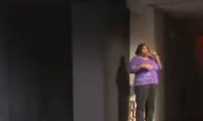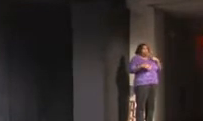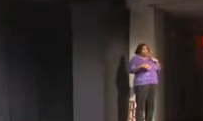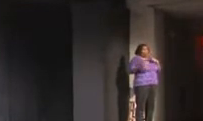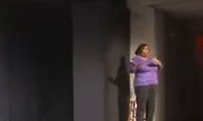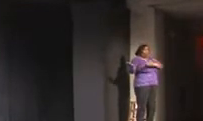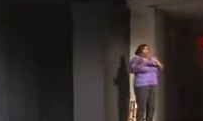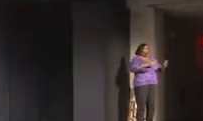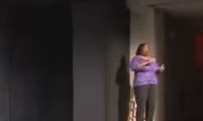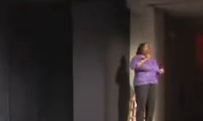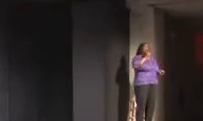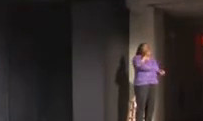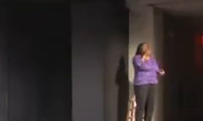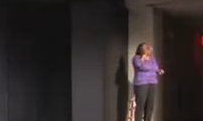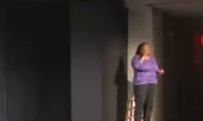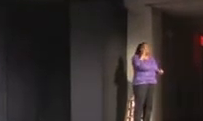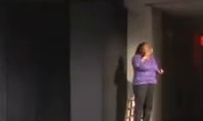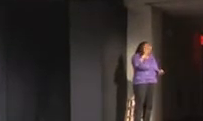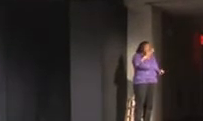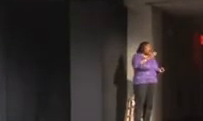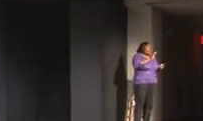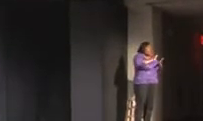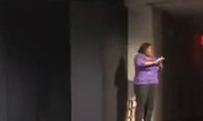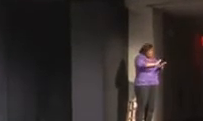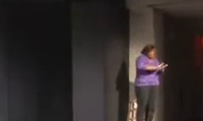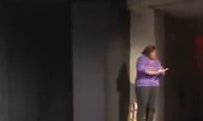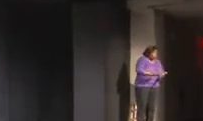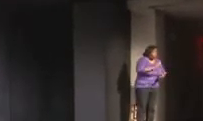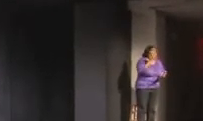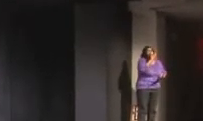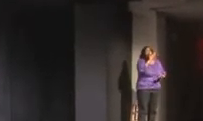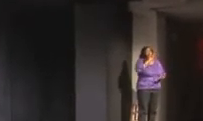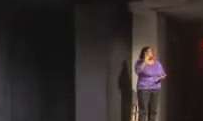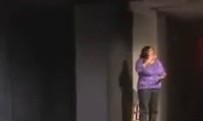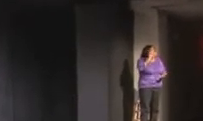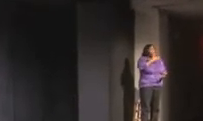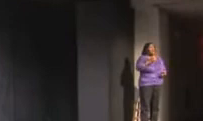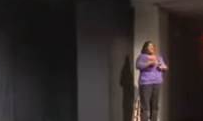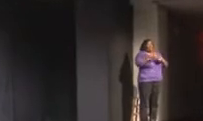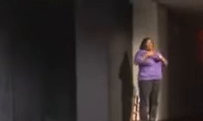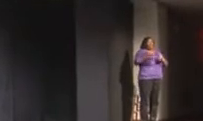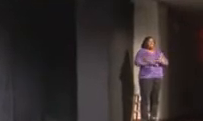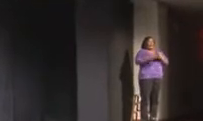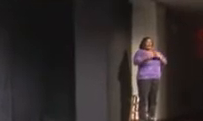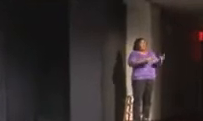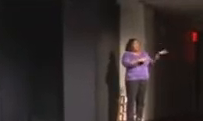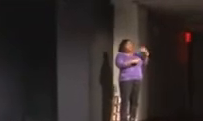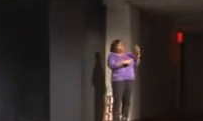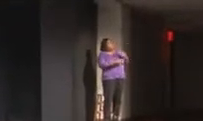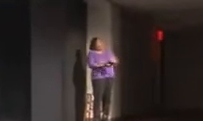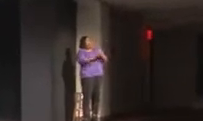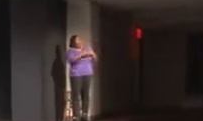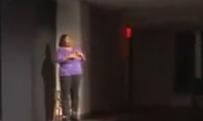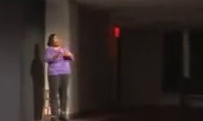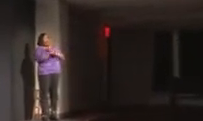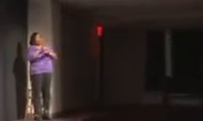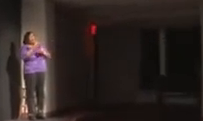wash rag, and she cleaned me up right there. And then she asked me to help her get supper started.